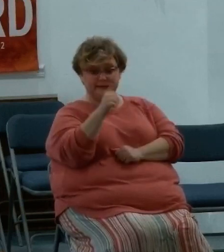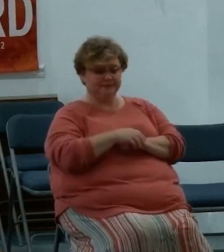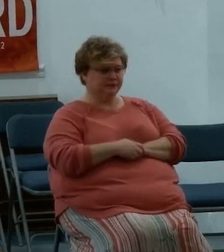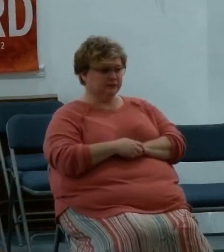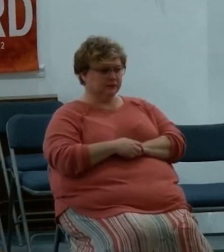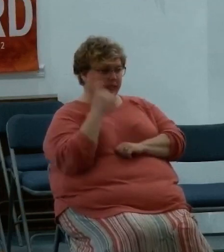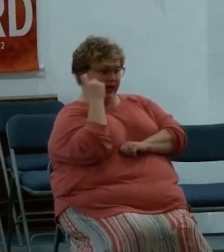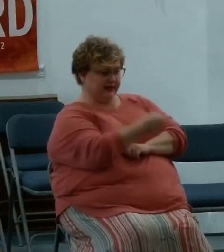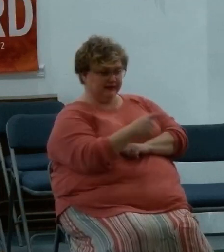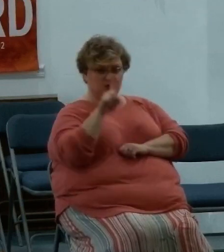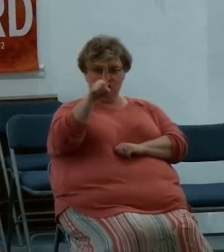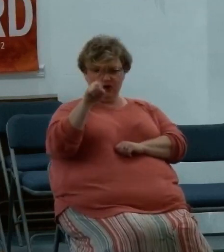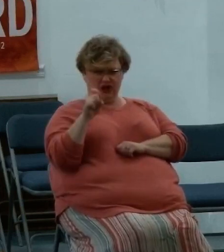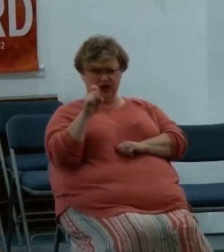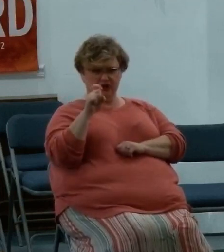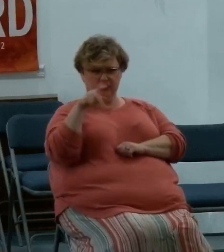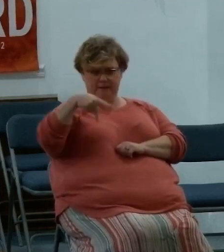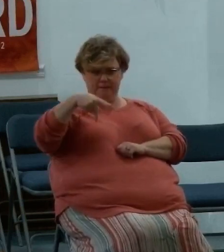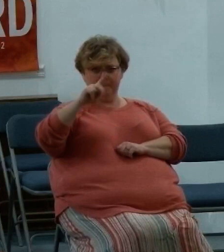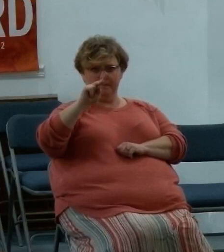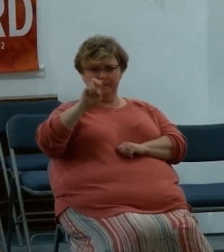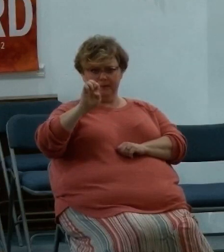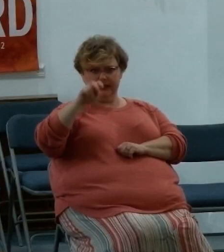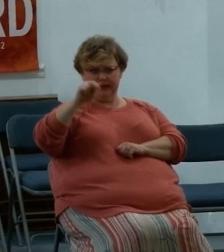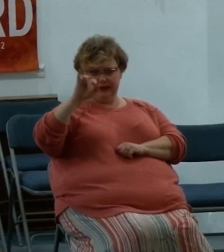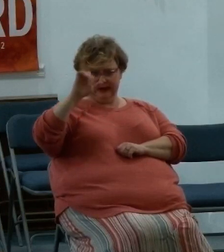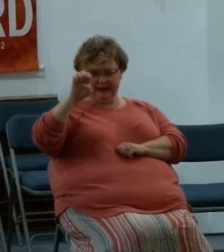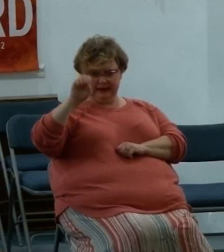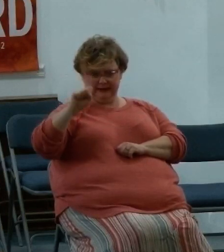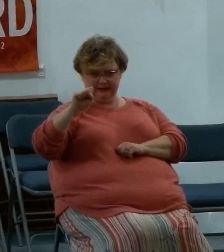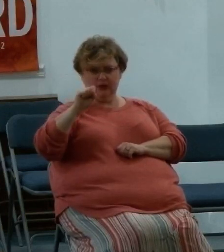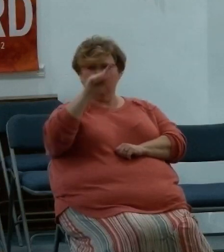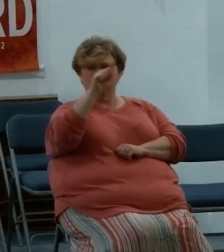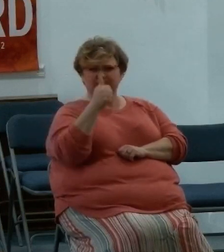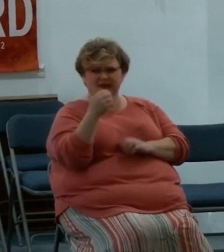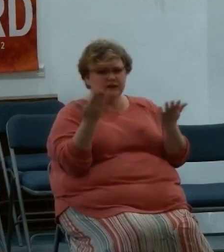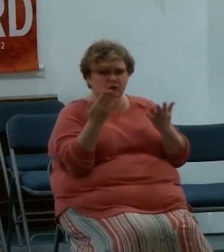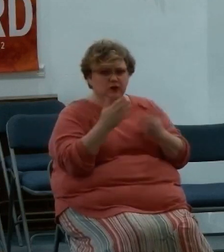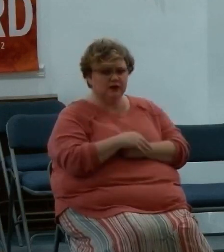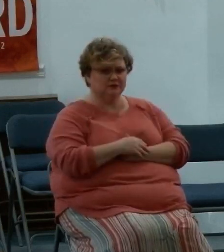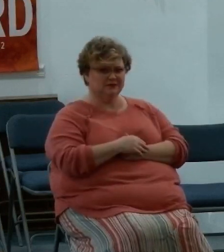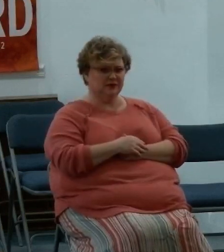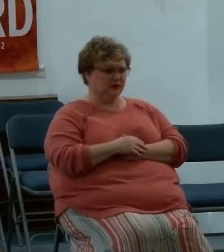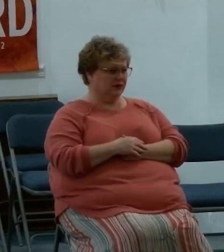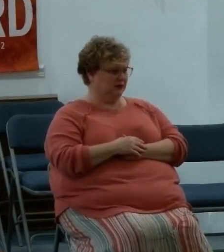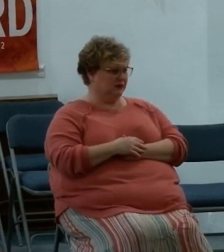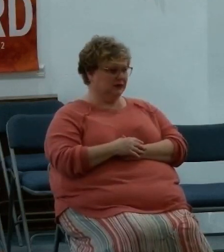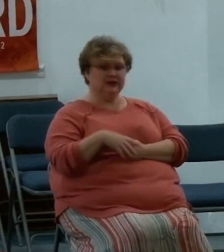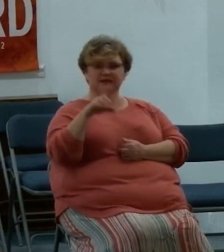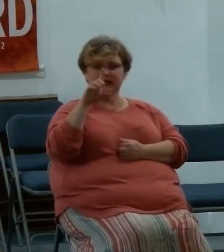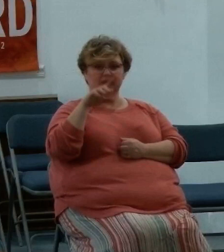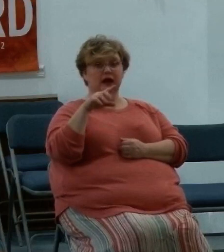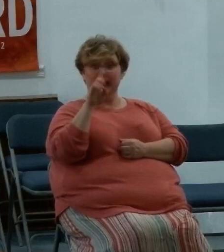you 100 pennies, what's 1/10? No, 100 pennies is a dollar. It's